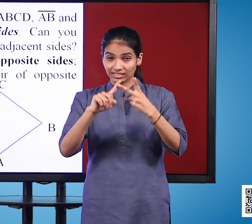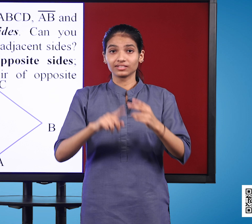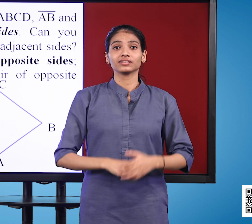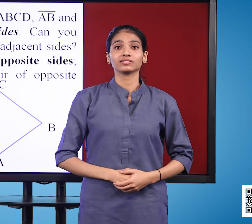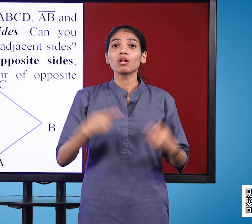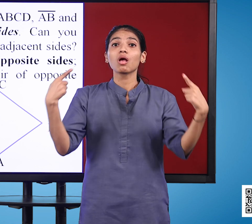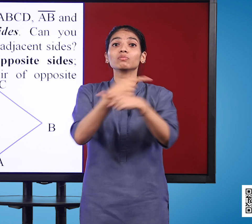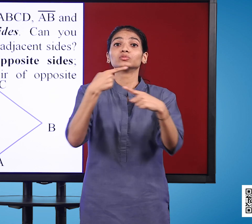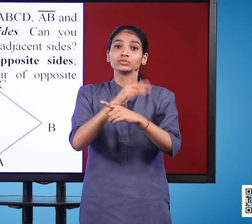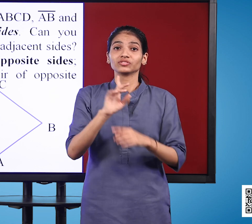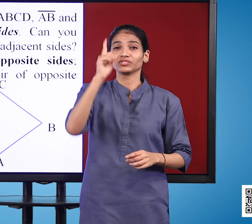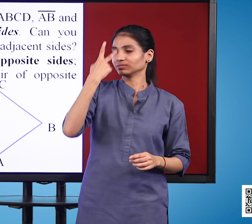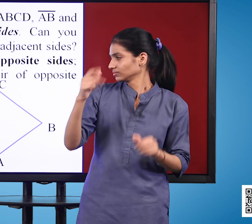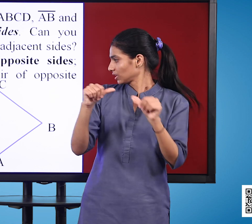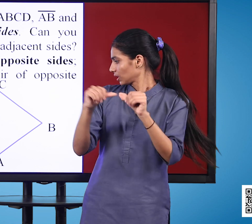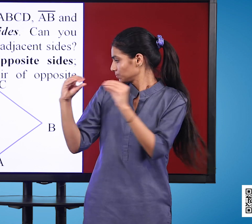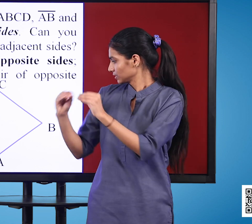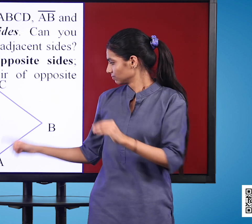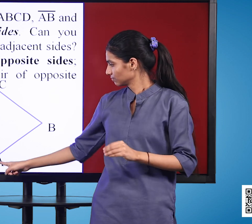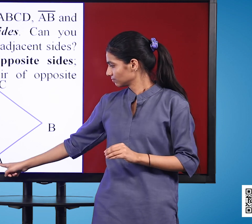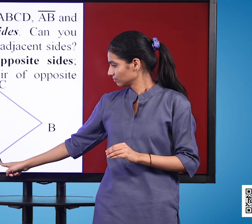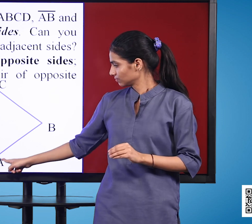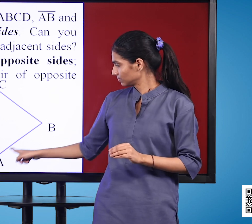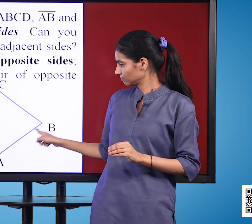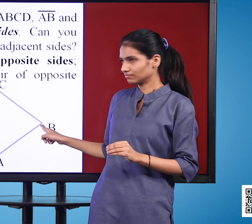AB and DC are opposite sides.